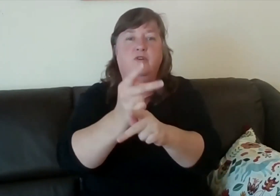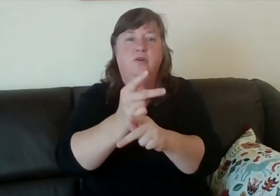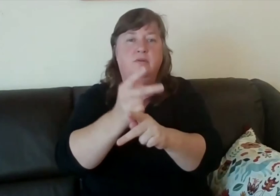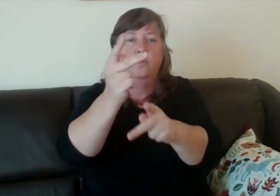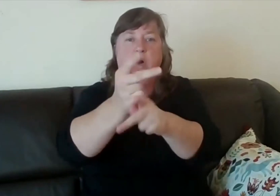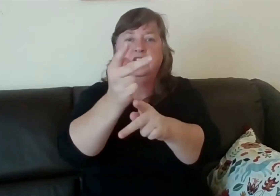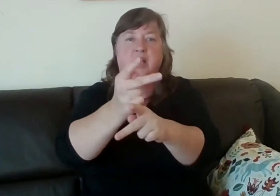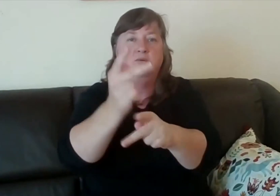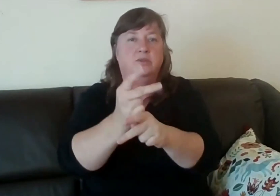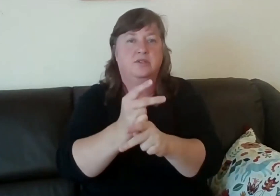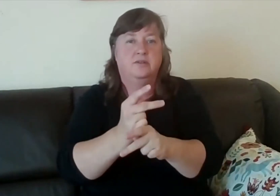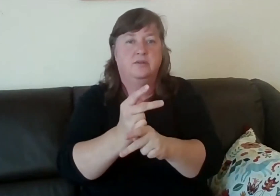careful. Watch out.